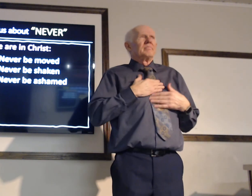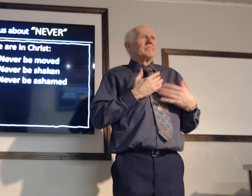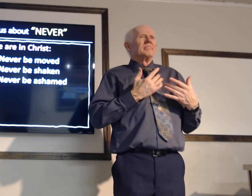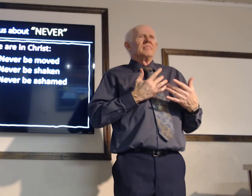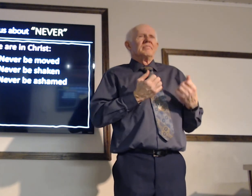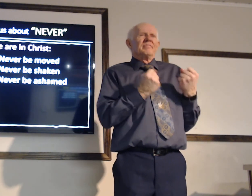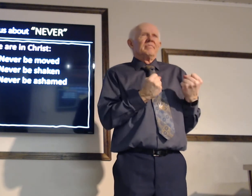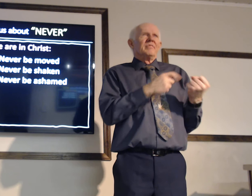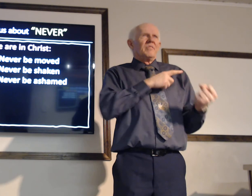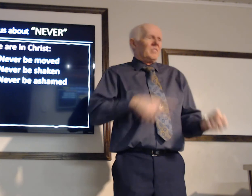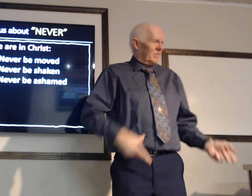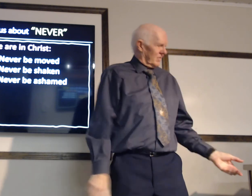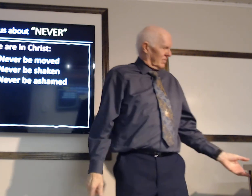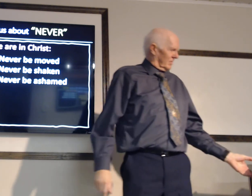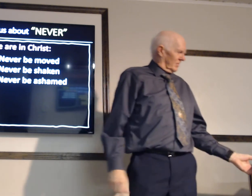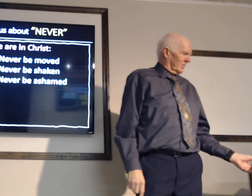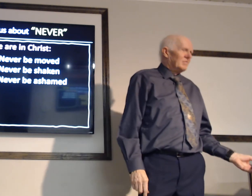but rejoice in him.